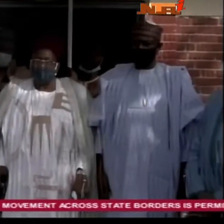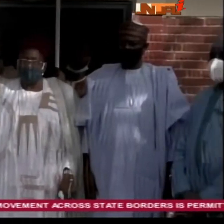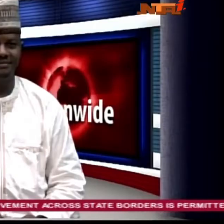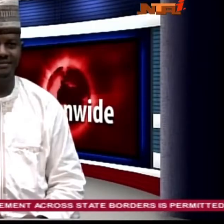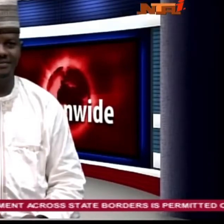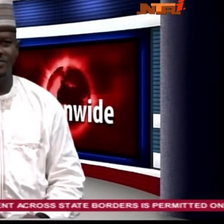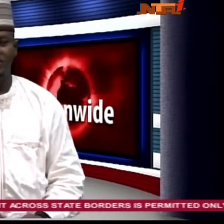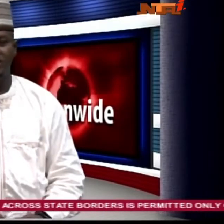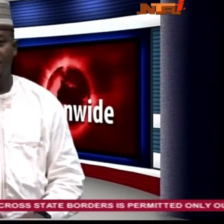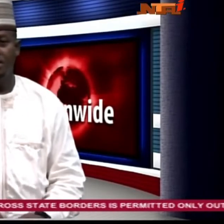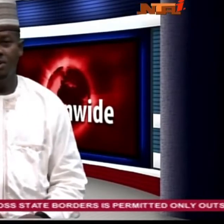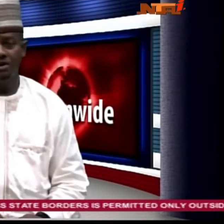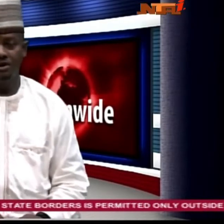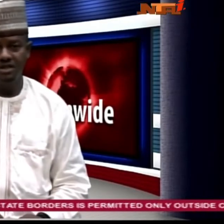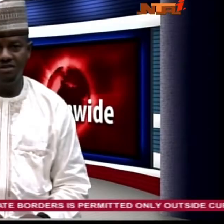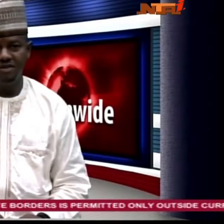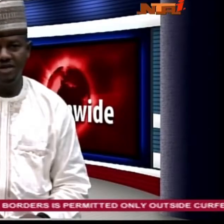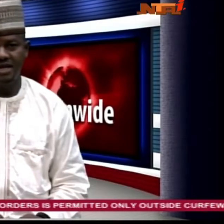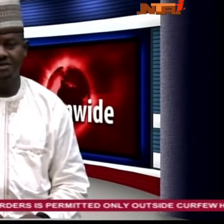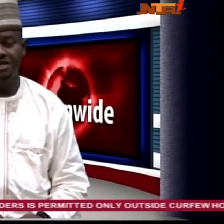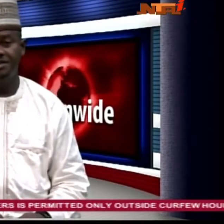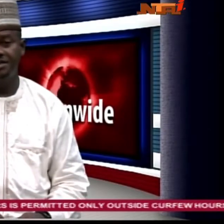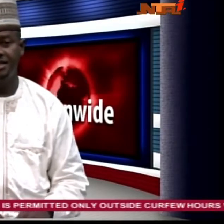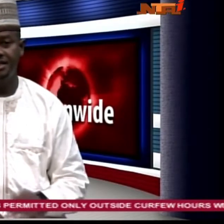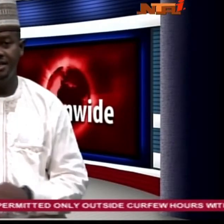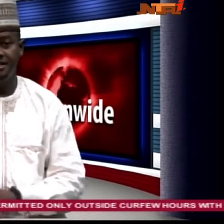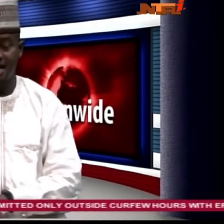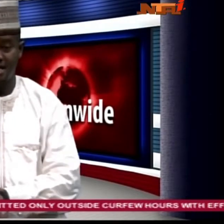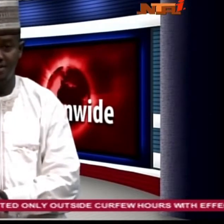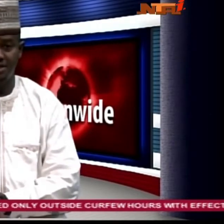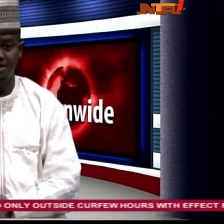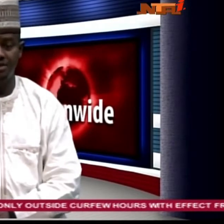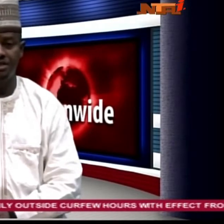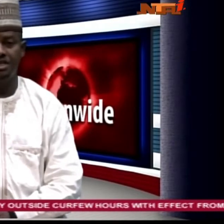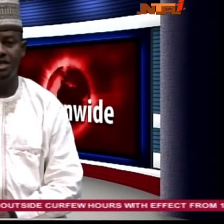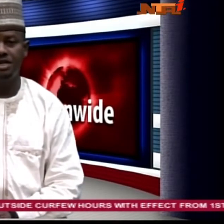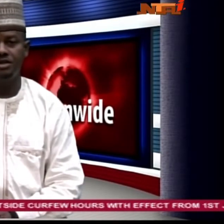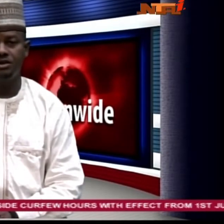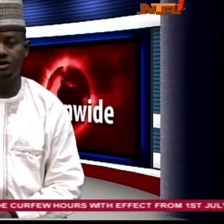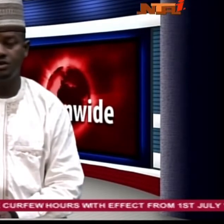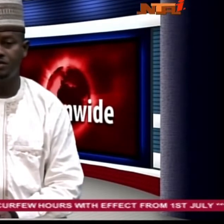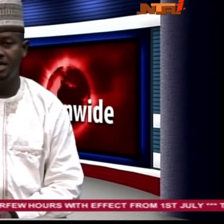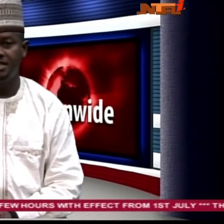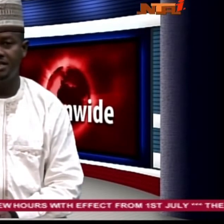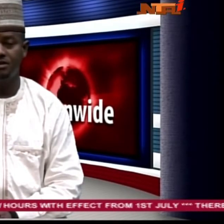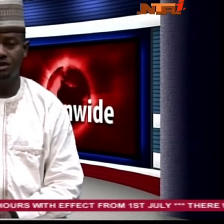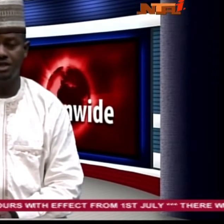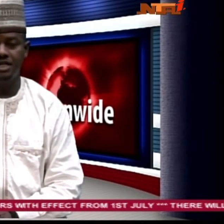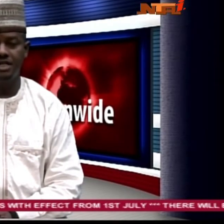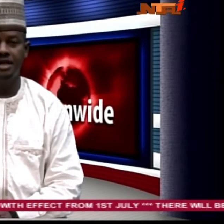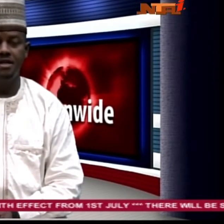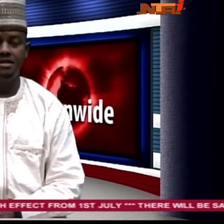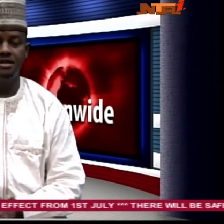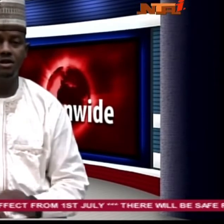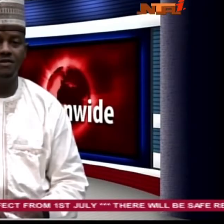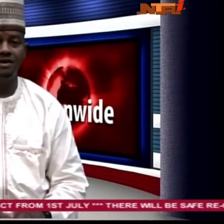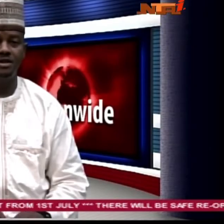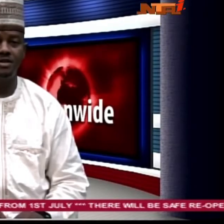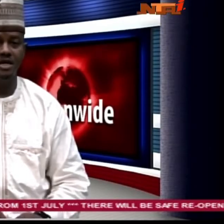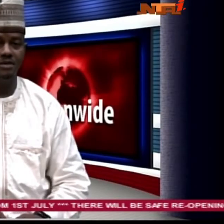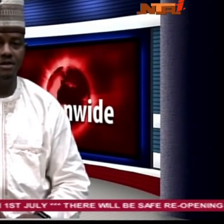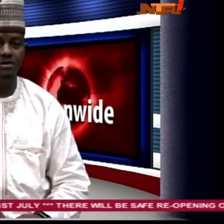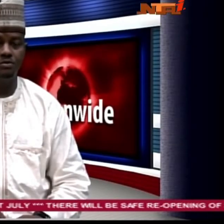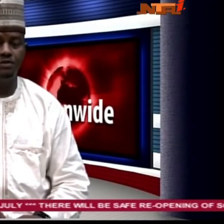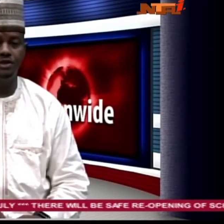NTA News. Borno State Government has reiterated its administration's determination towards managing and containing the